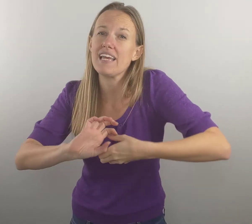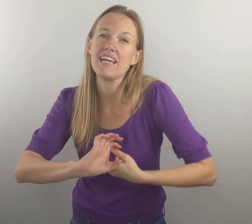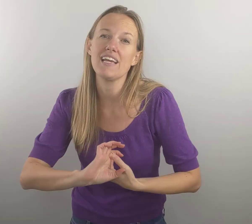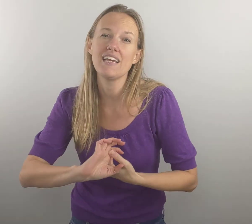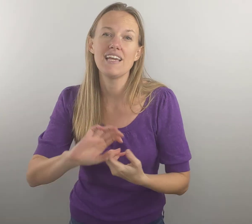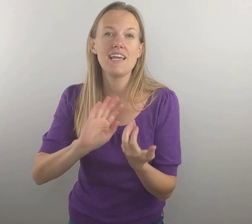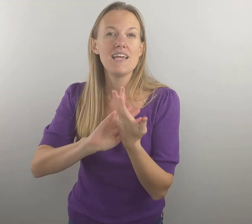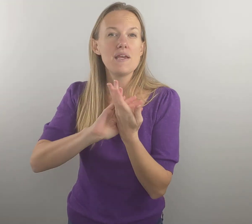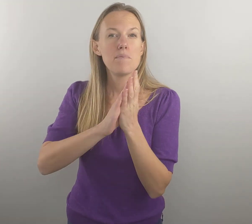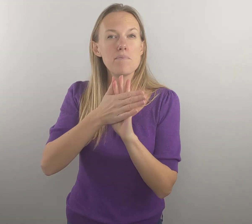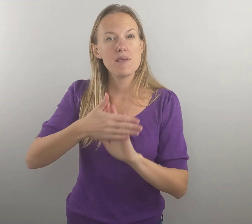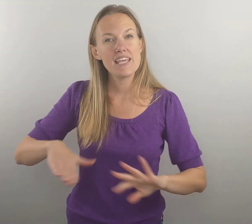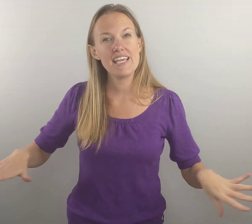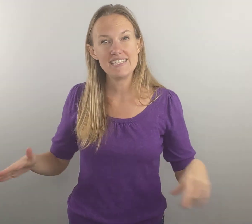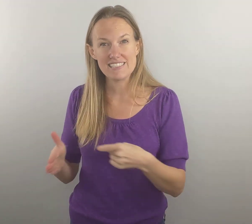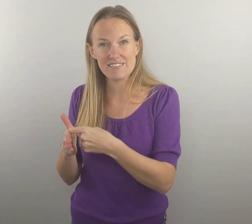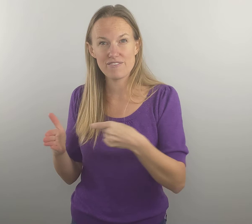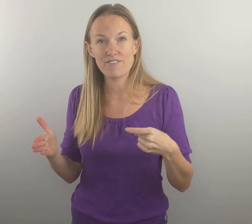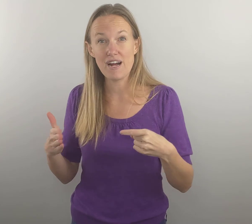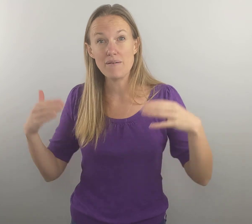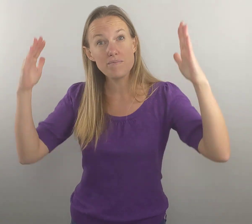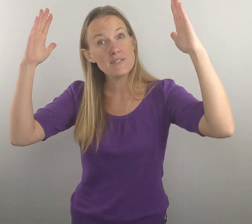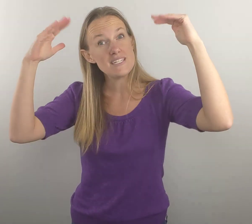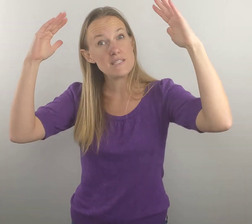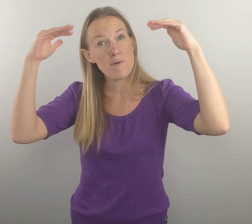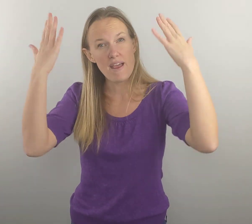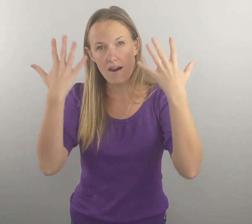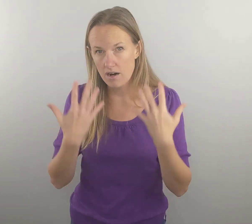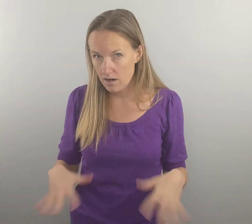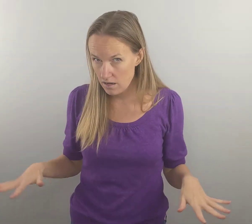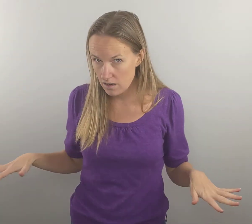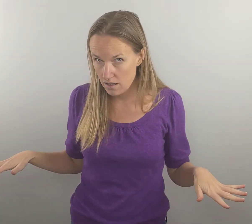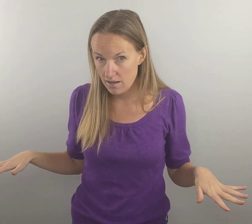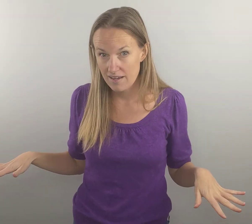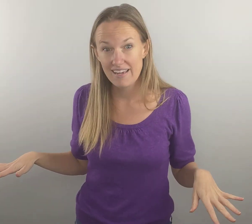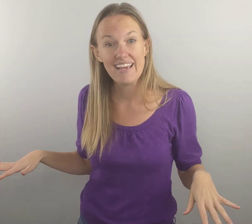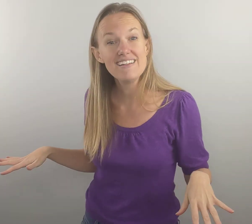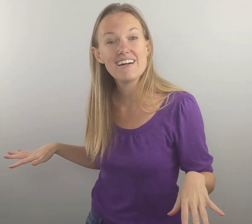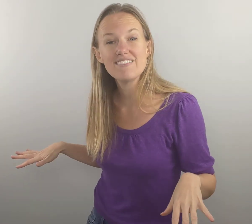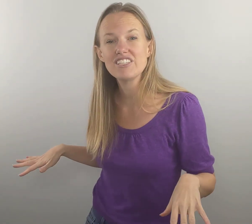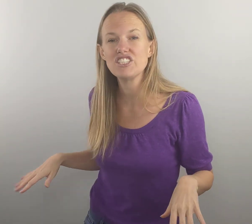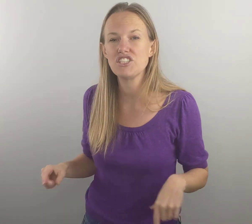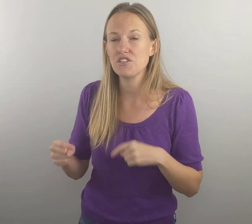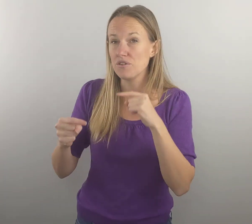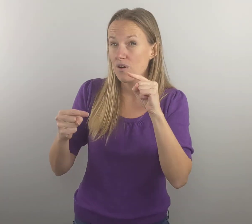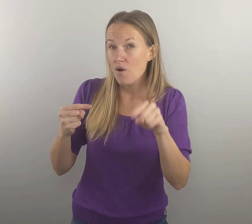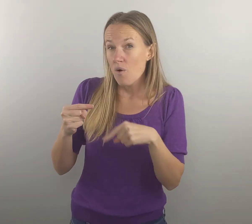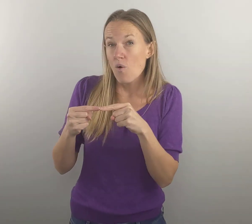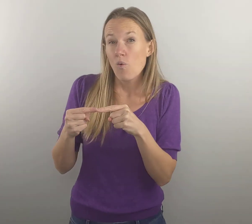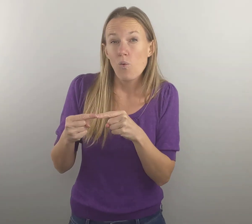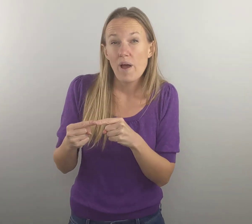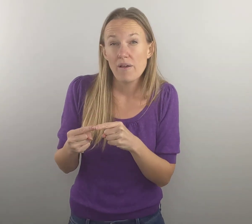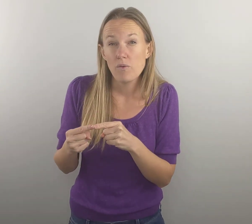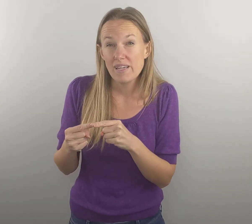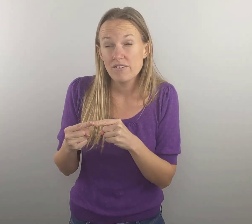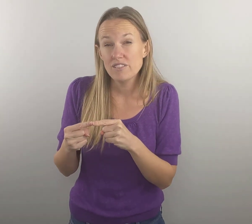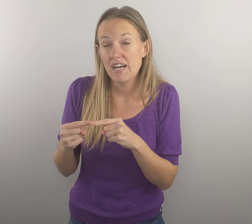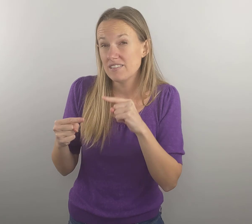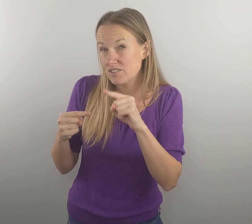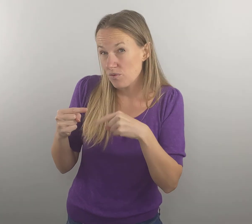mourning, peace from despair. Okay, and on to verse 2. When what you've done, so